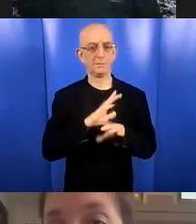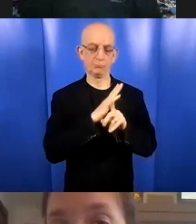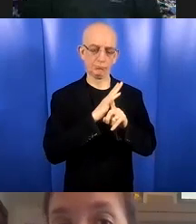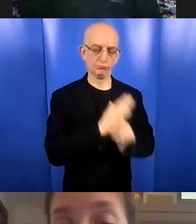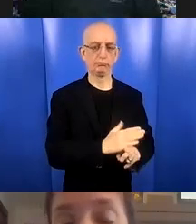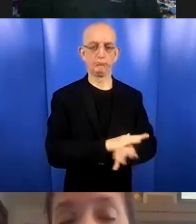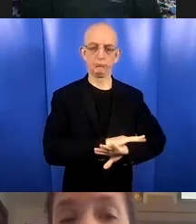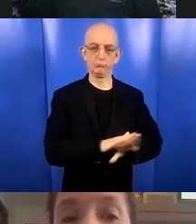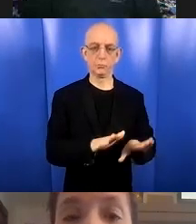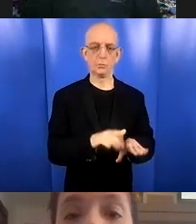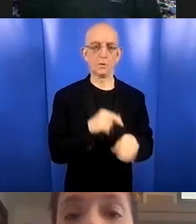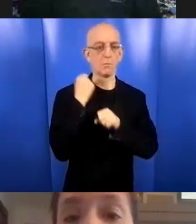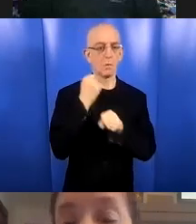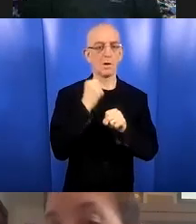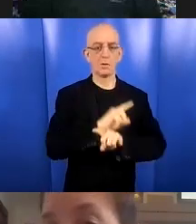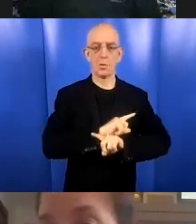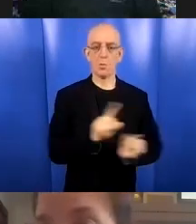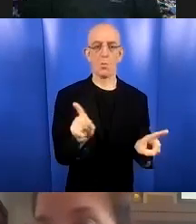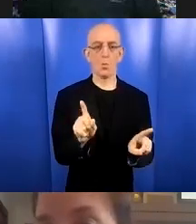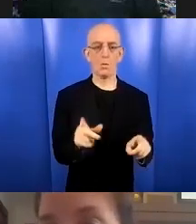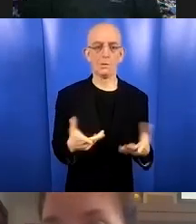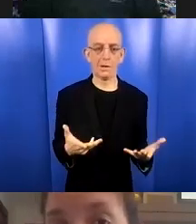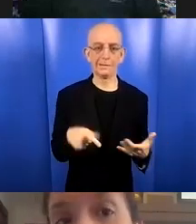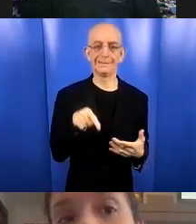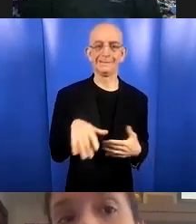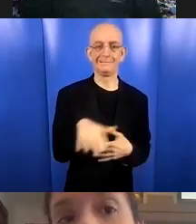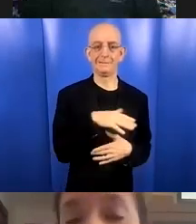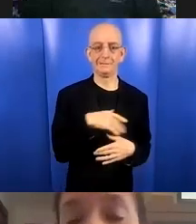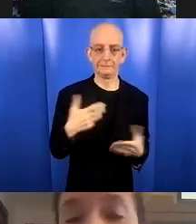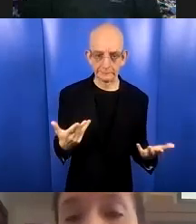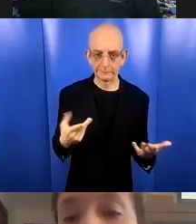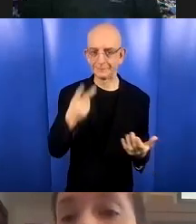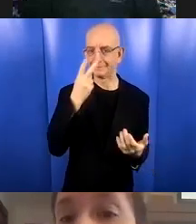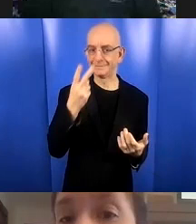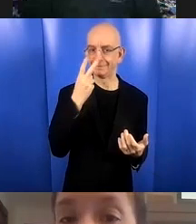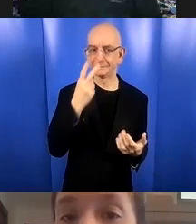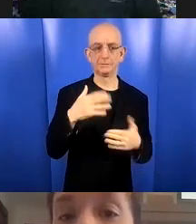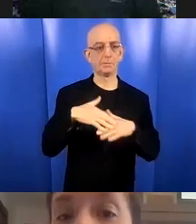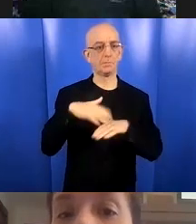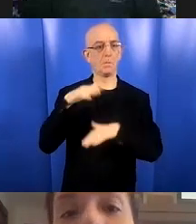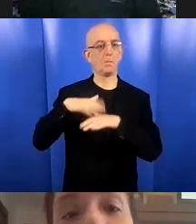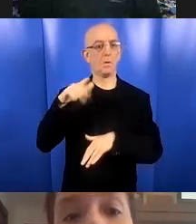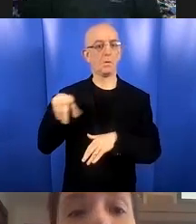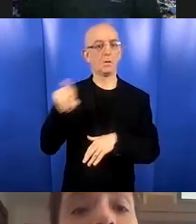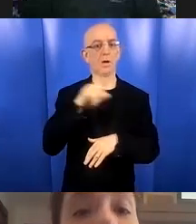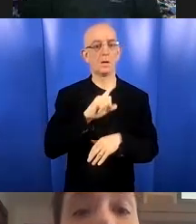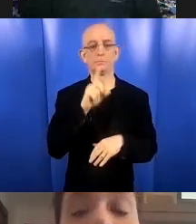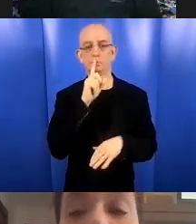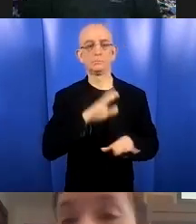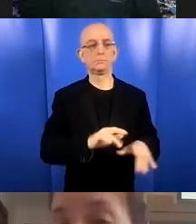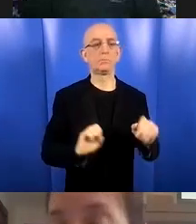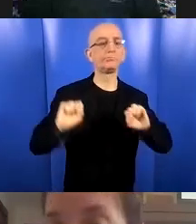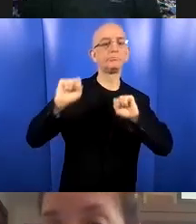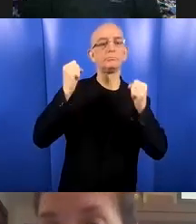silence dissent. And so among the most common violations that we've recorded has been, for